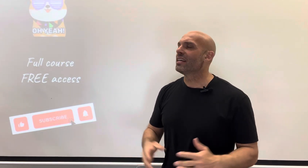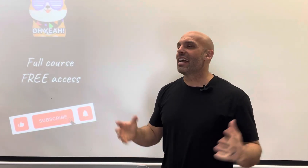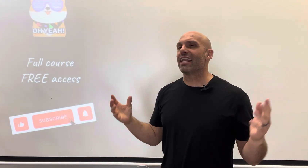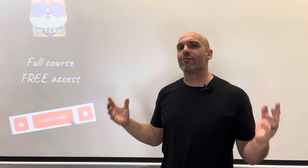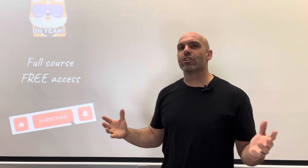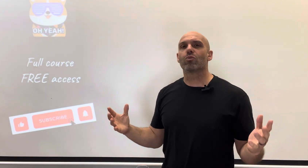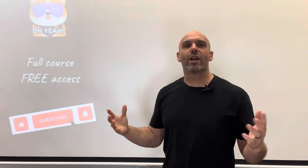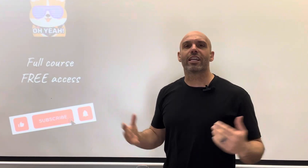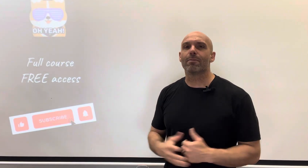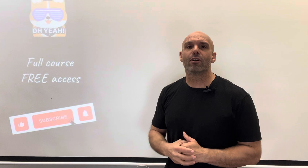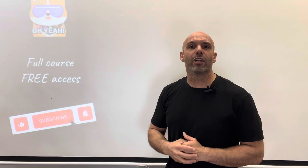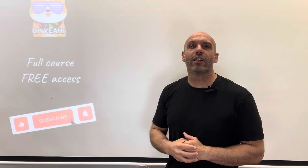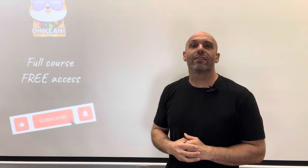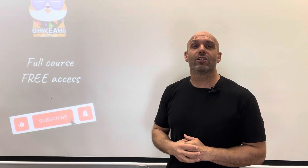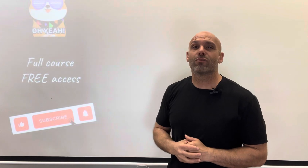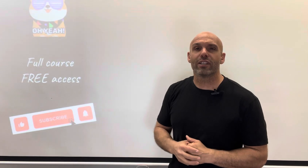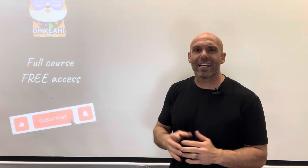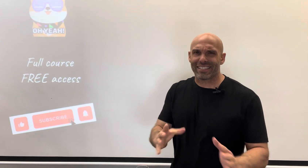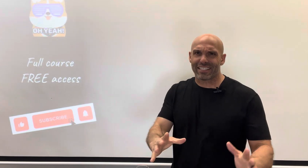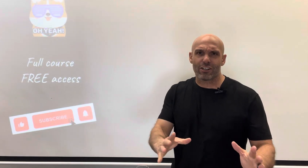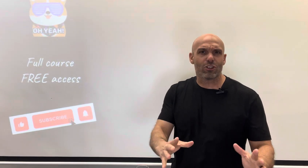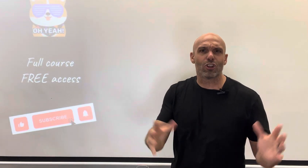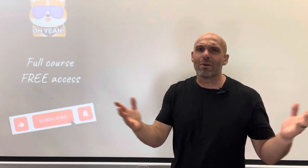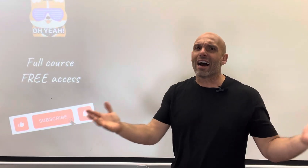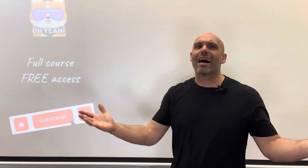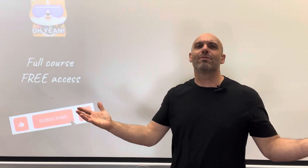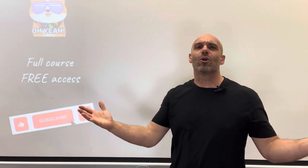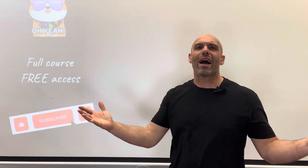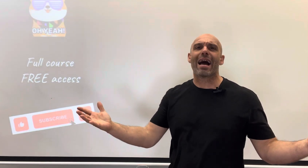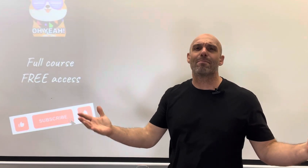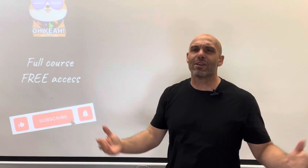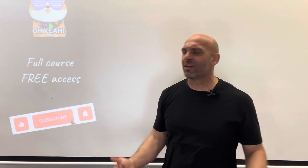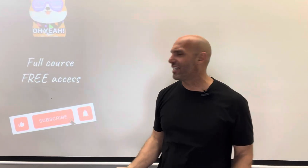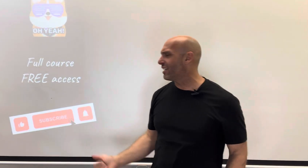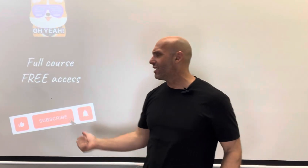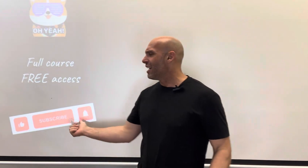And if you just want to keep learning on these free lessons on YouTube, I'm so happy you're here.